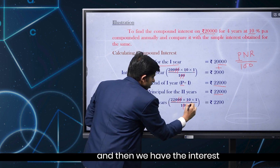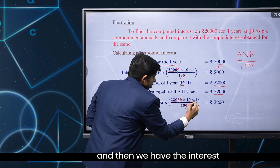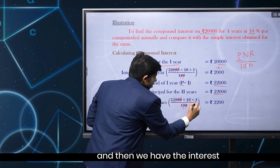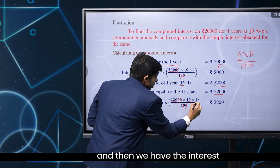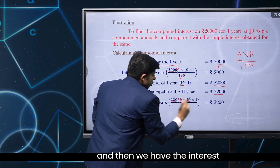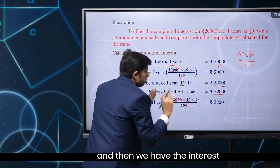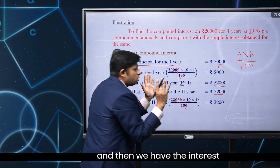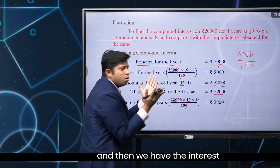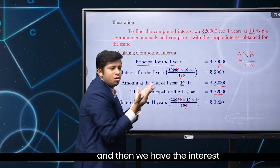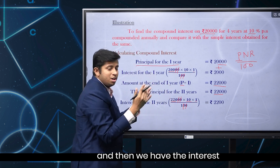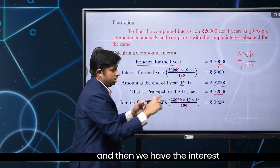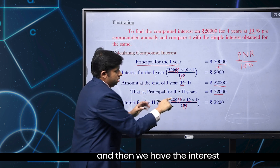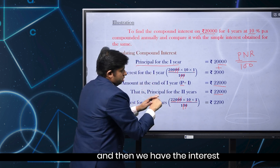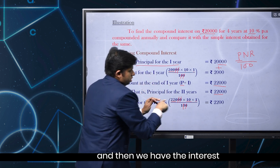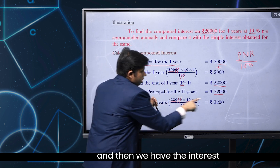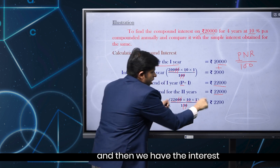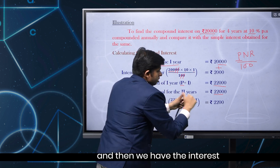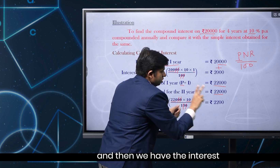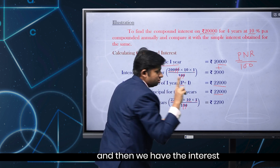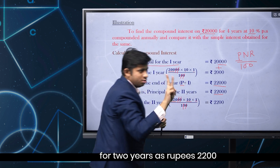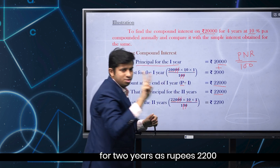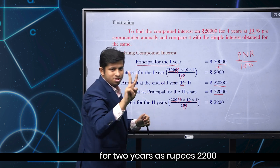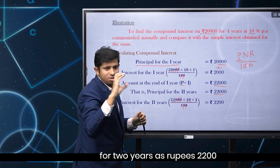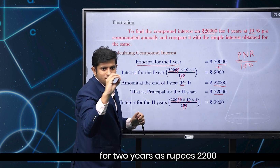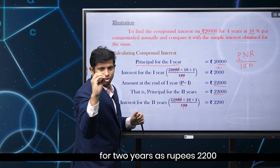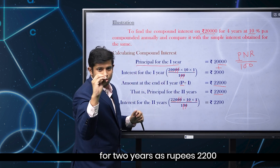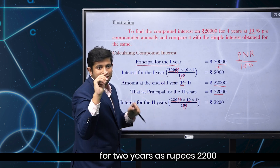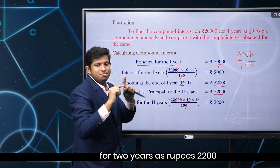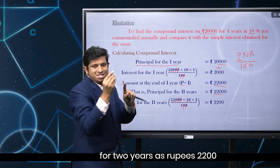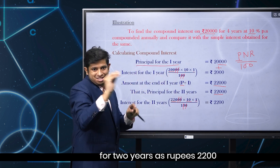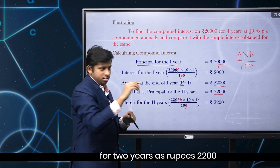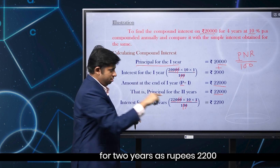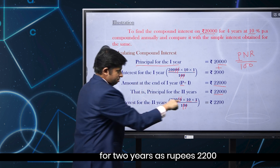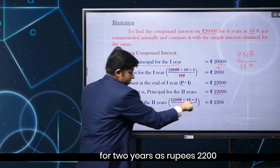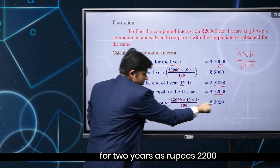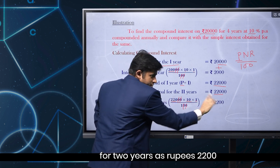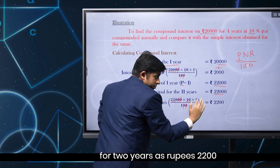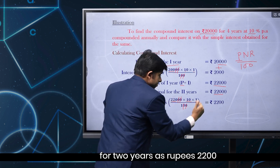then we have the interest for 2 years as rupees 2,200.